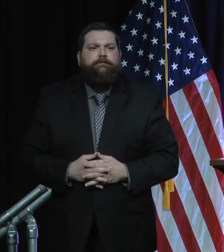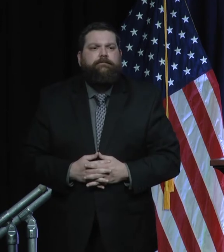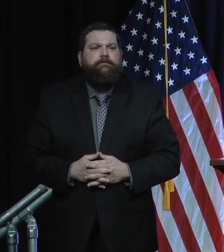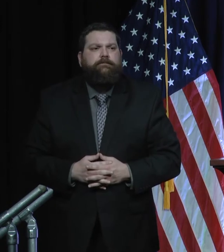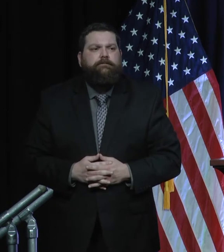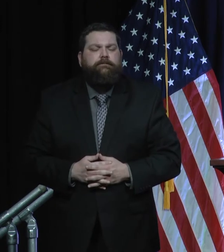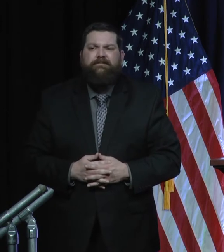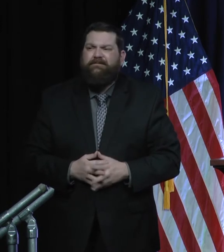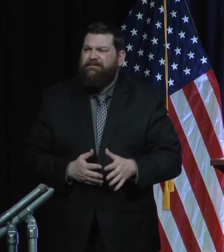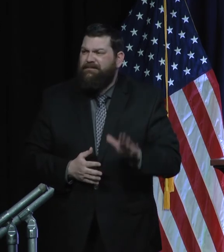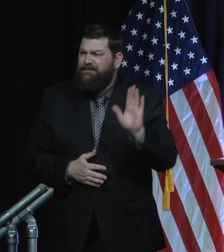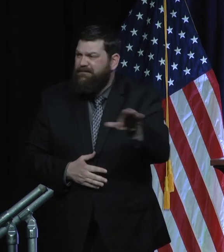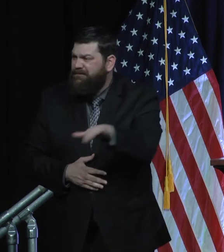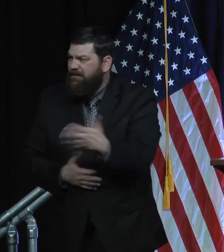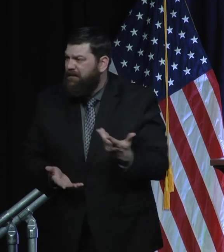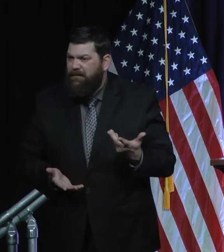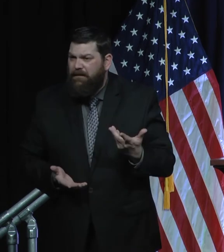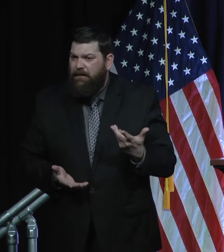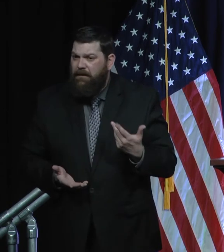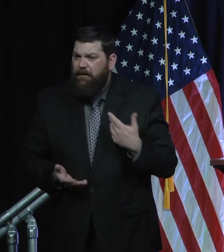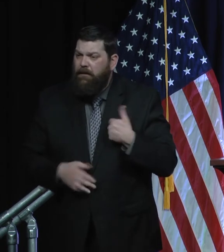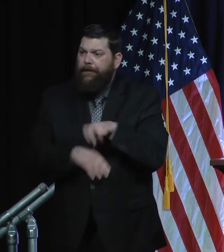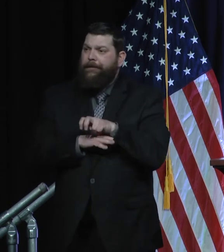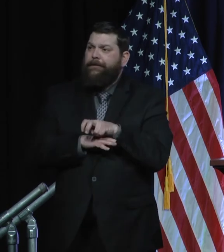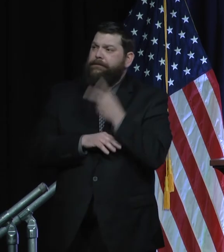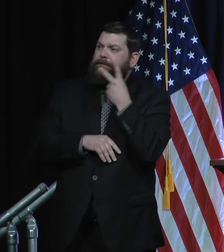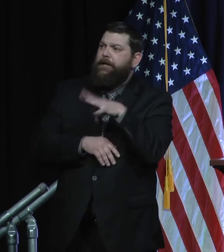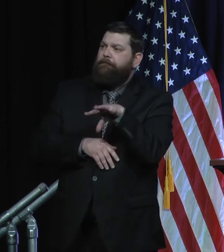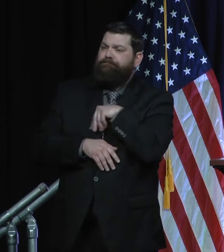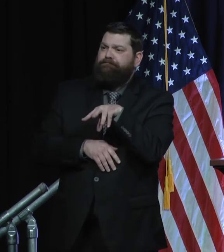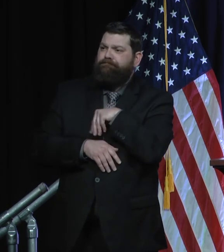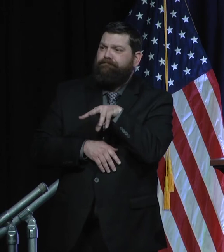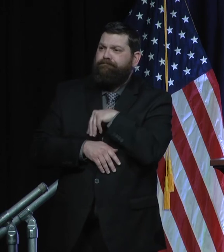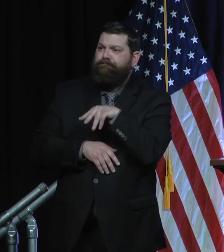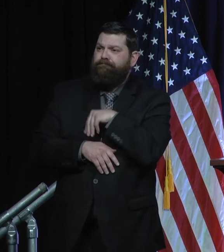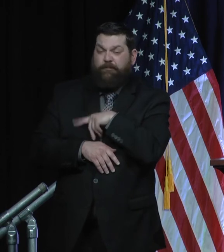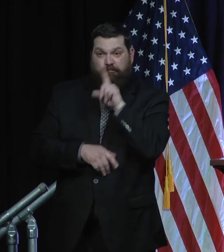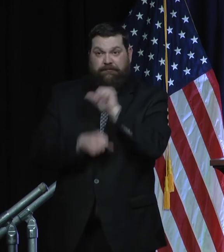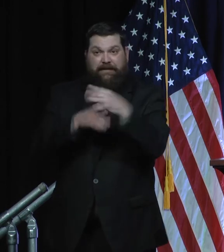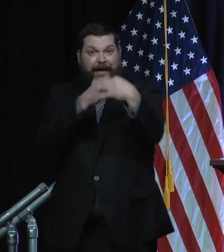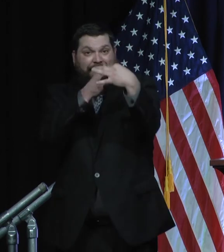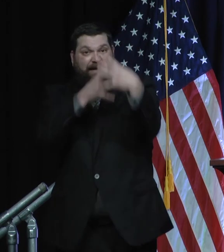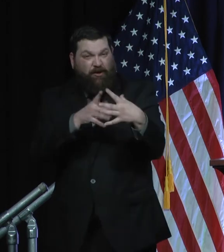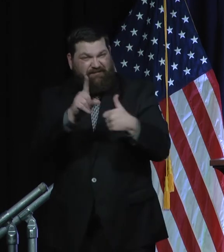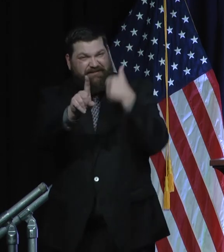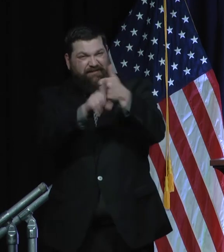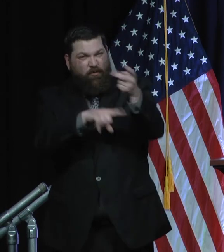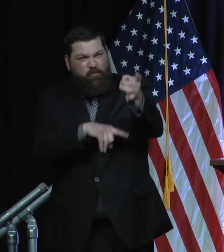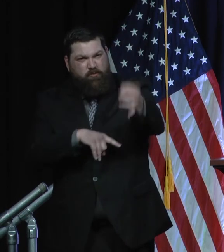Ladies and gentlemen, we cannot allow criminals to continue parading as leaders of our society.